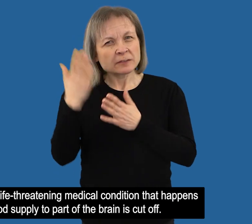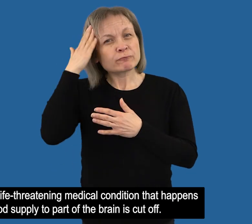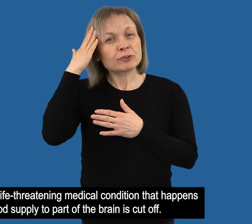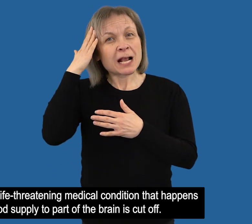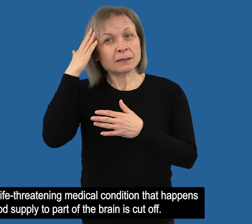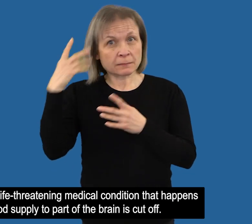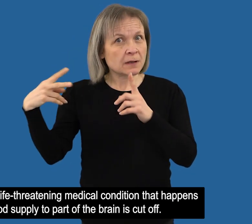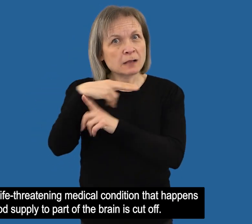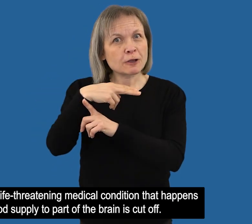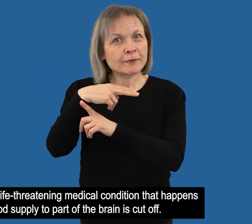cut off.